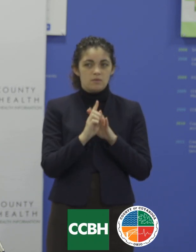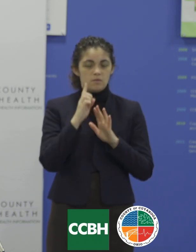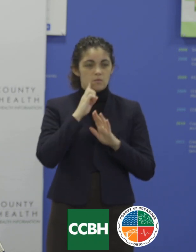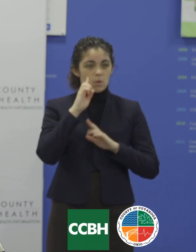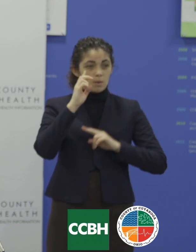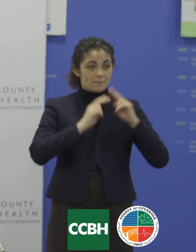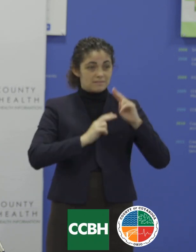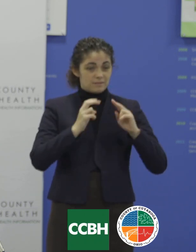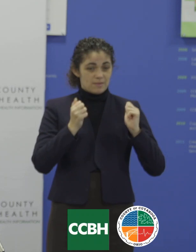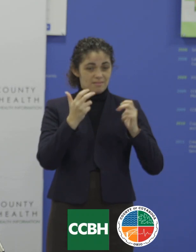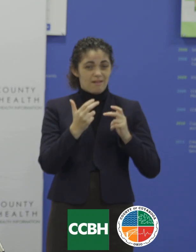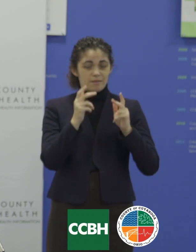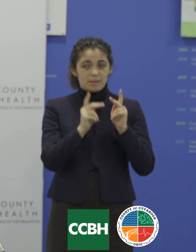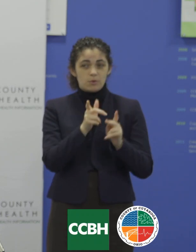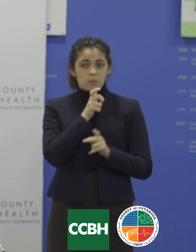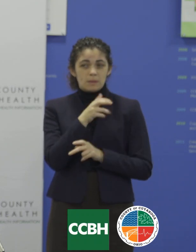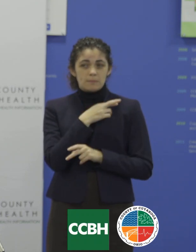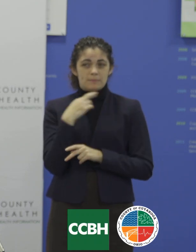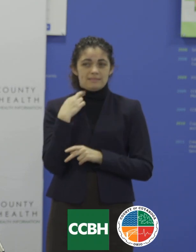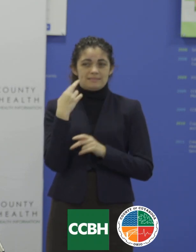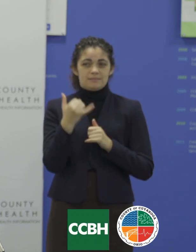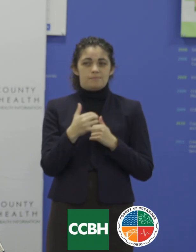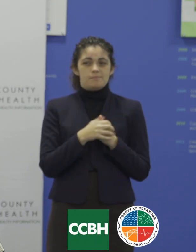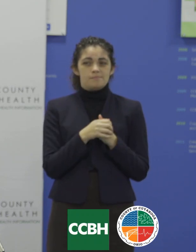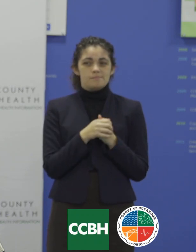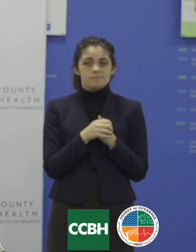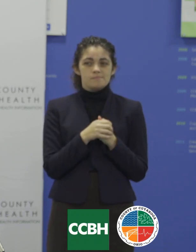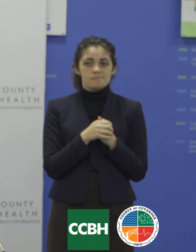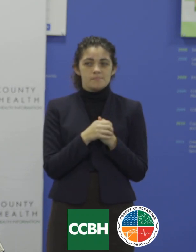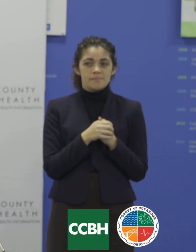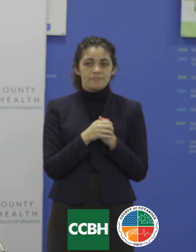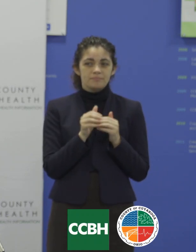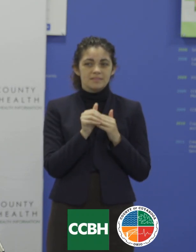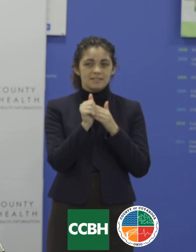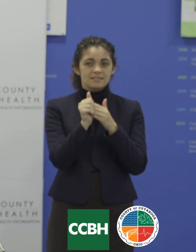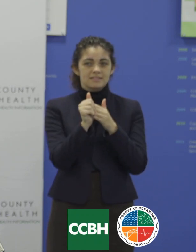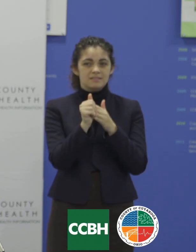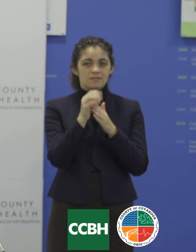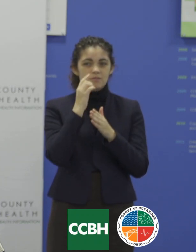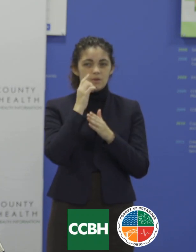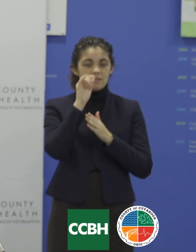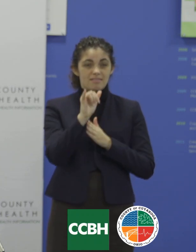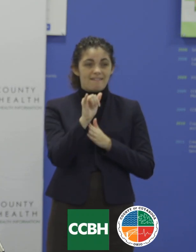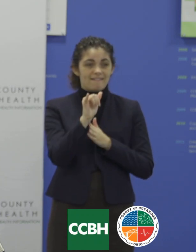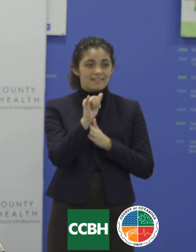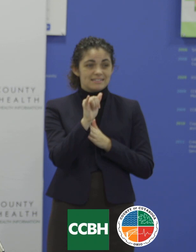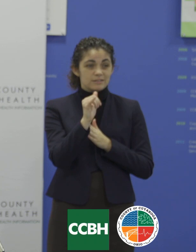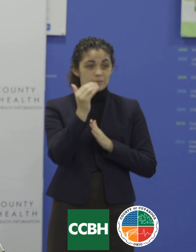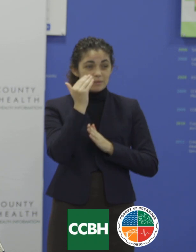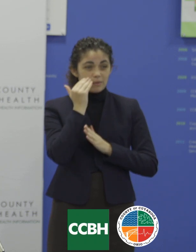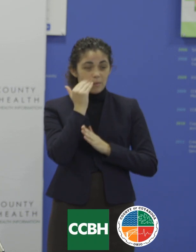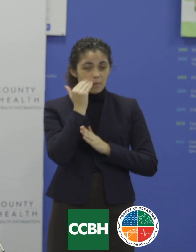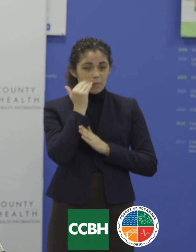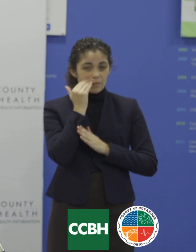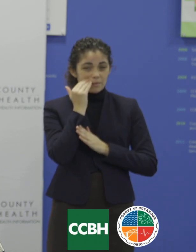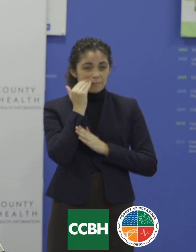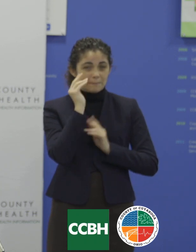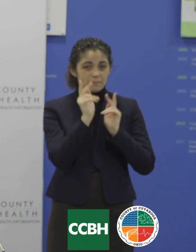with a lot of at-risk individuals. The guidance on long-term care facilities is clear.